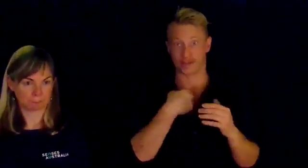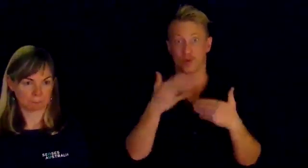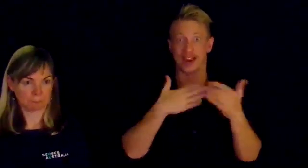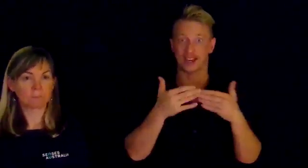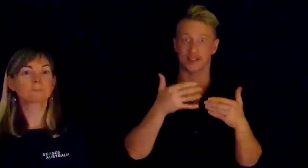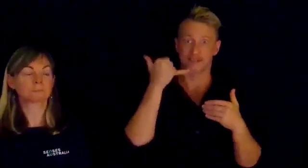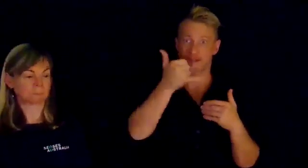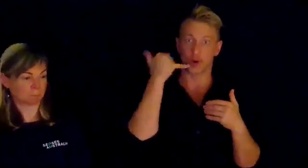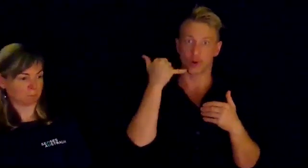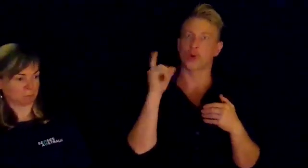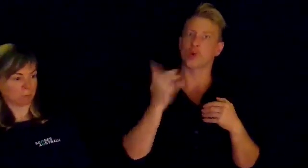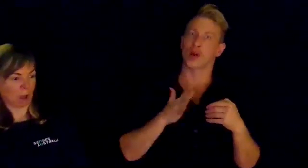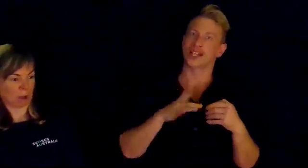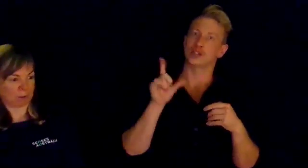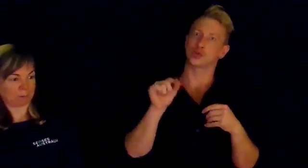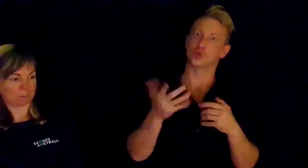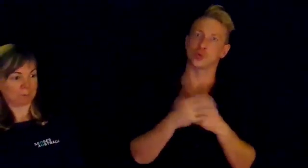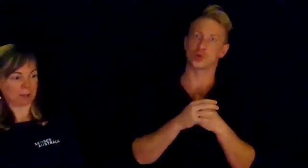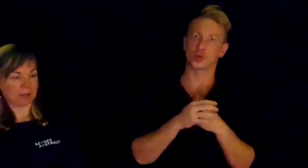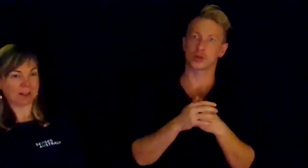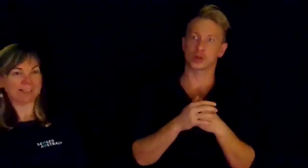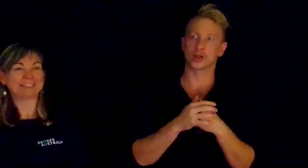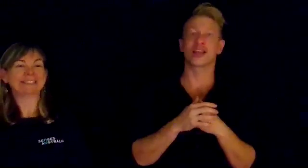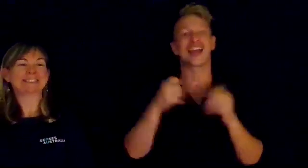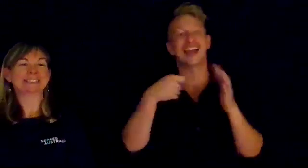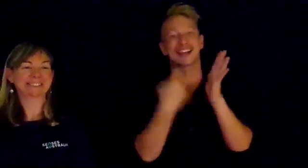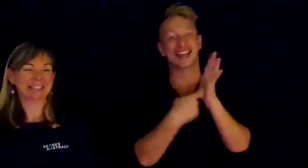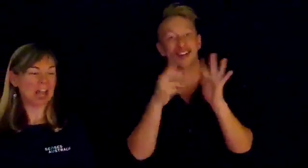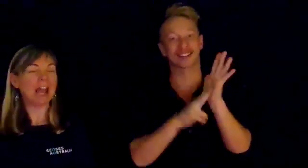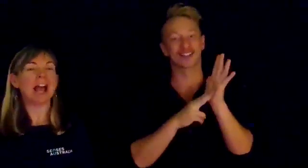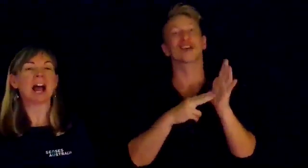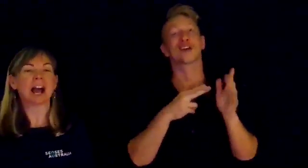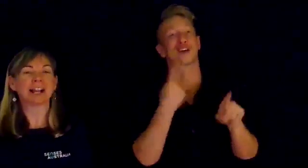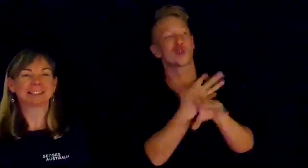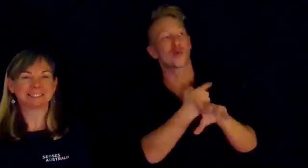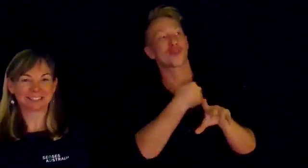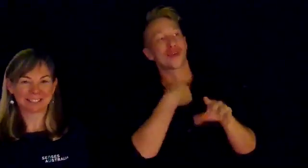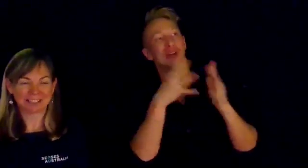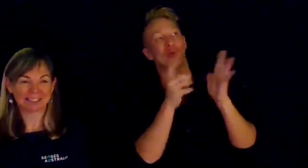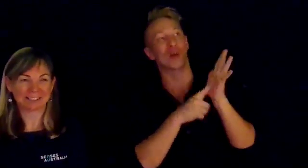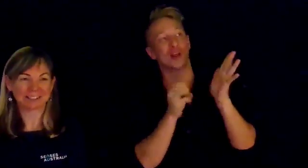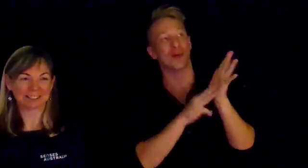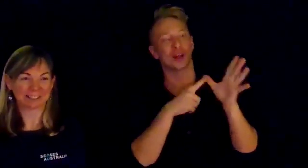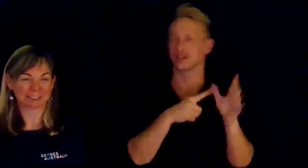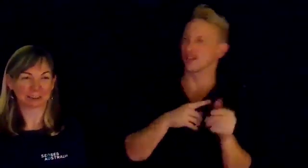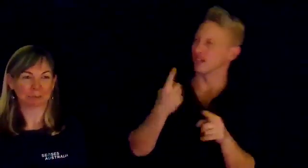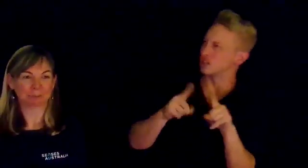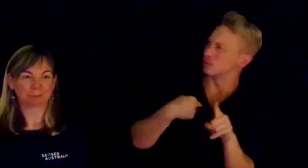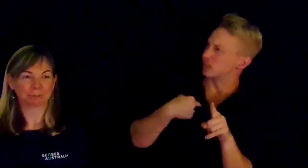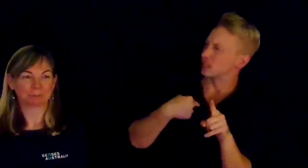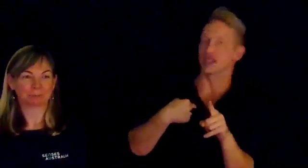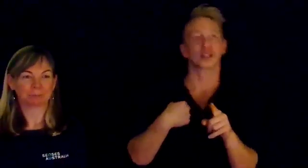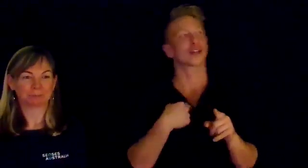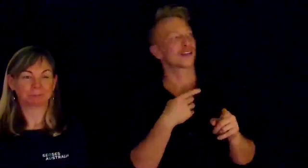do? You need to talk to me, Wilma. Beg your pardon? You need to talk to me, Wilma. Yeah, I